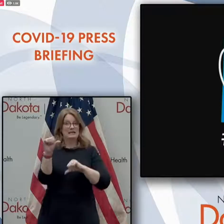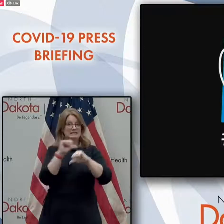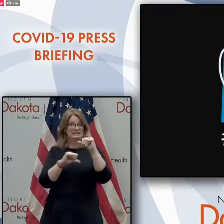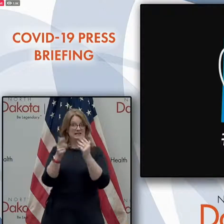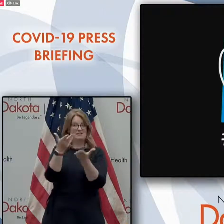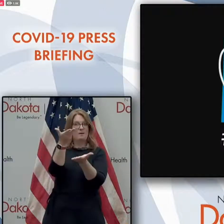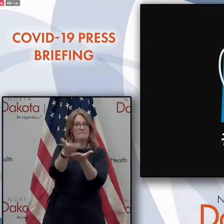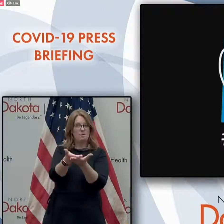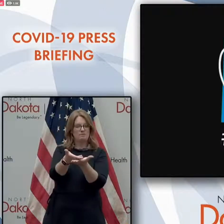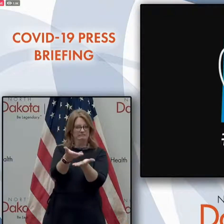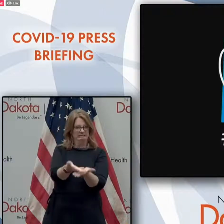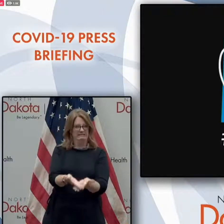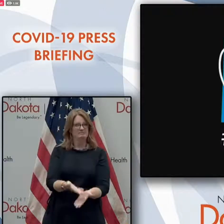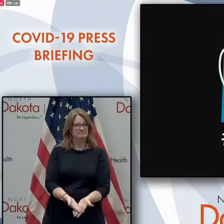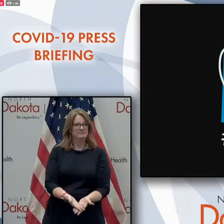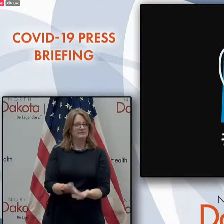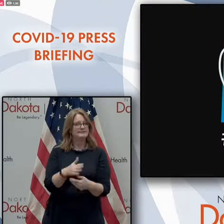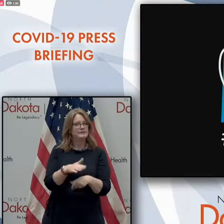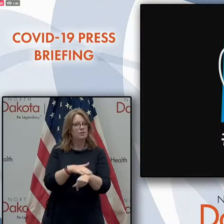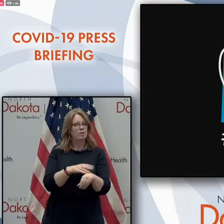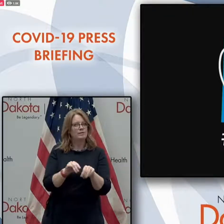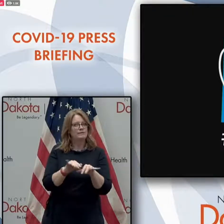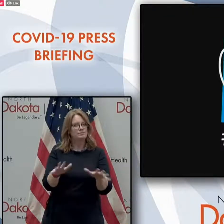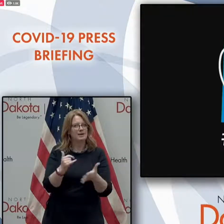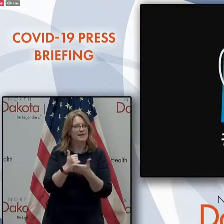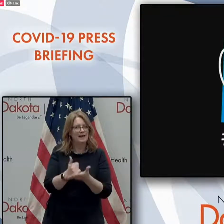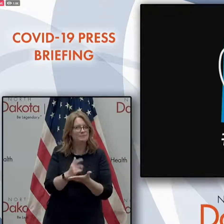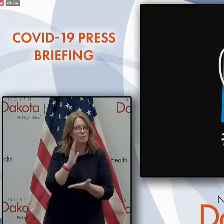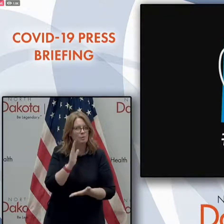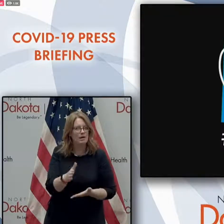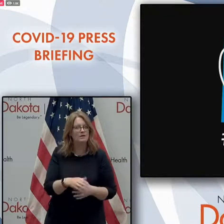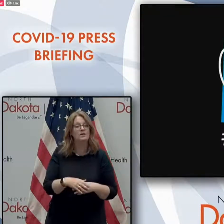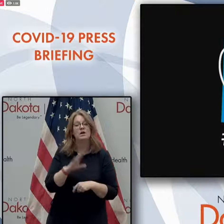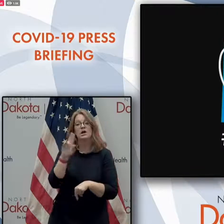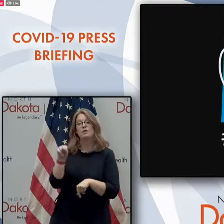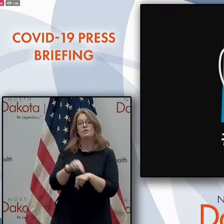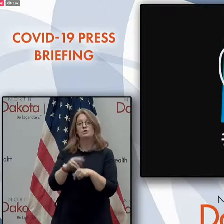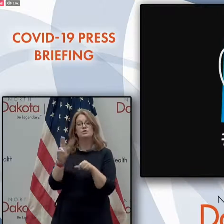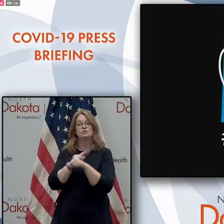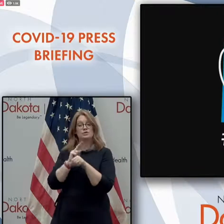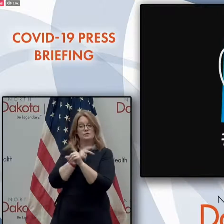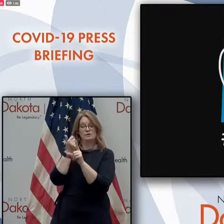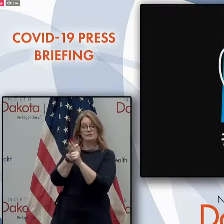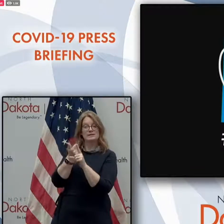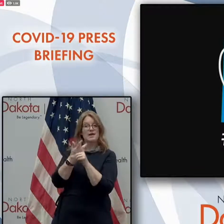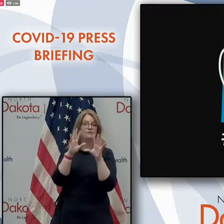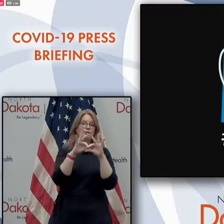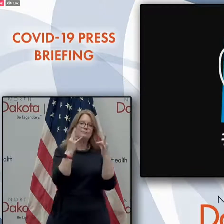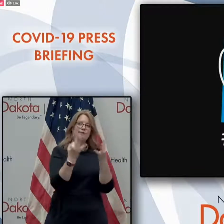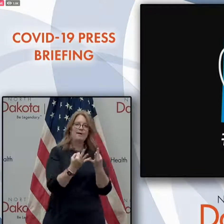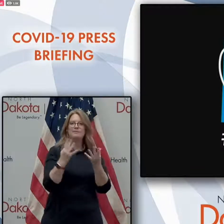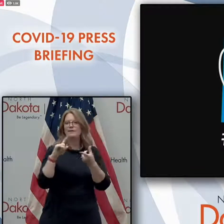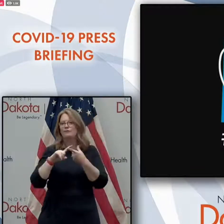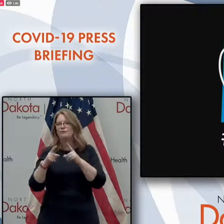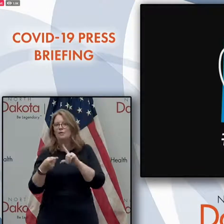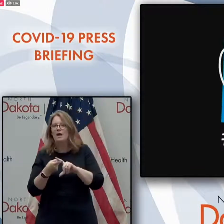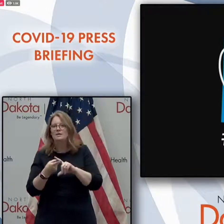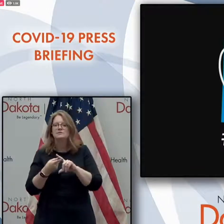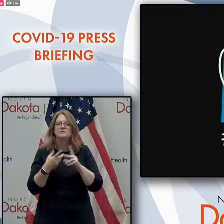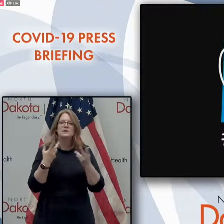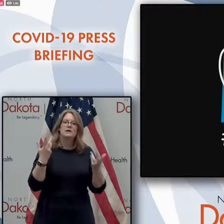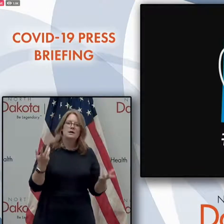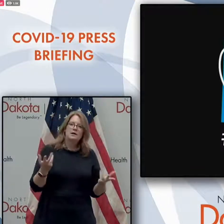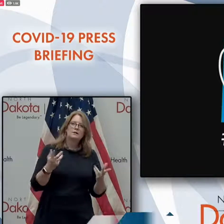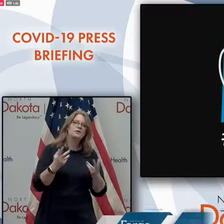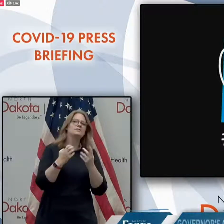help slow the spread of this. And of course, you wear it for yourself and your family members, your friends, and also for